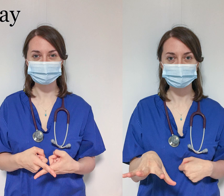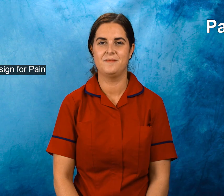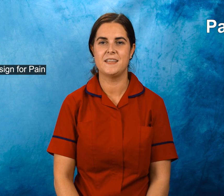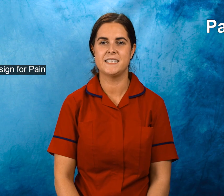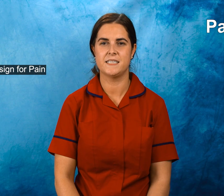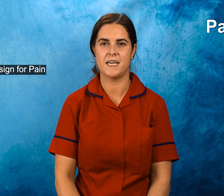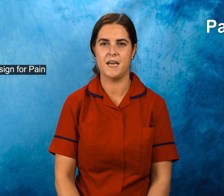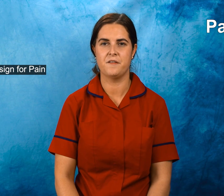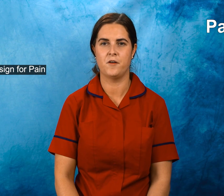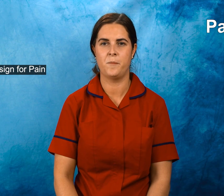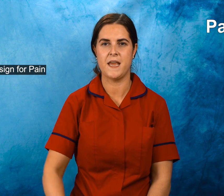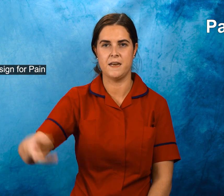This is the sign for pain.